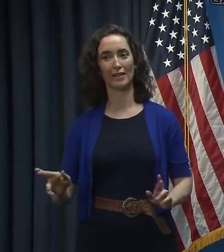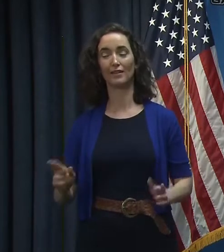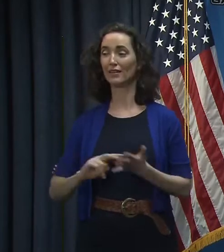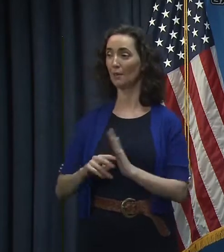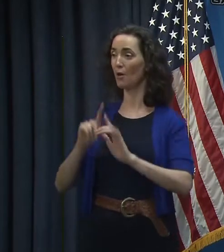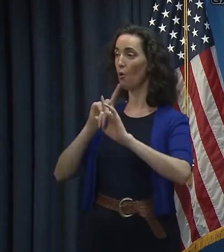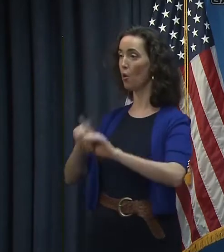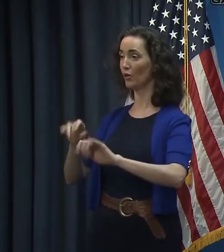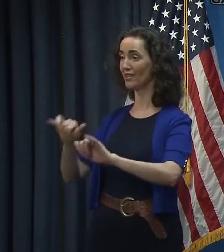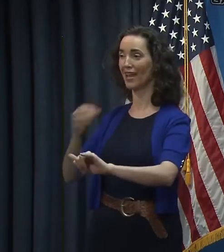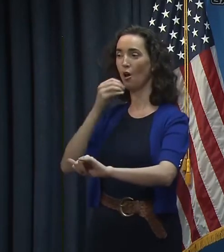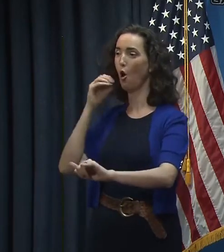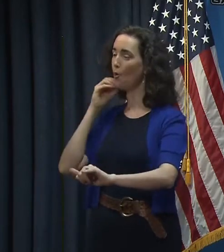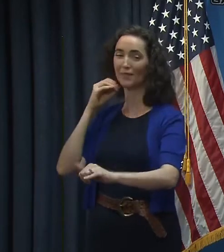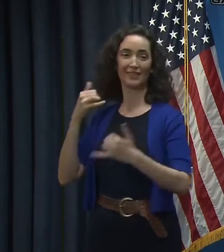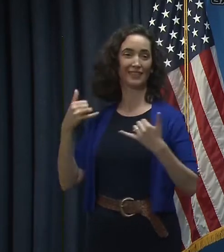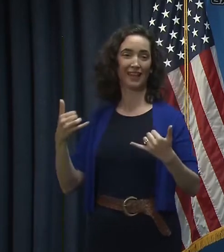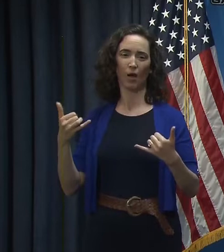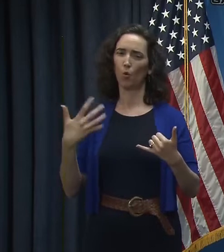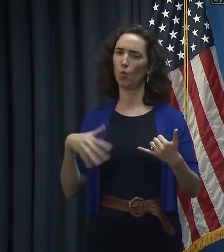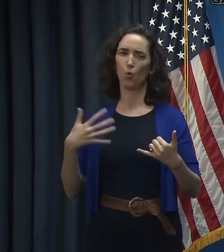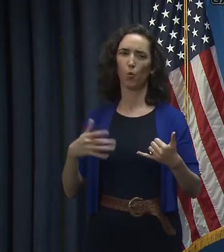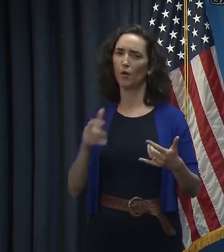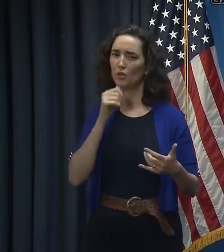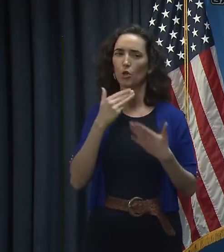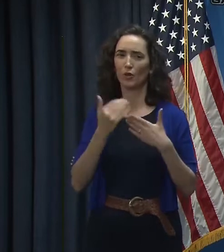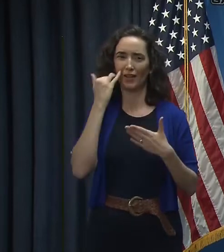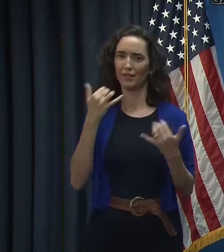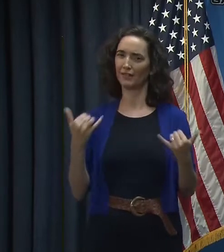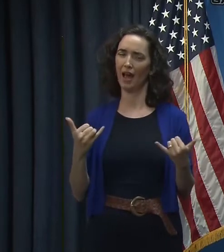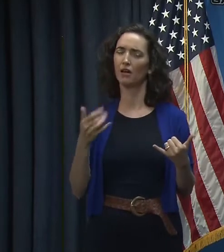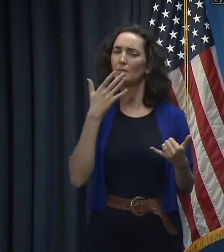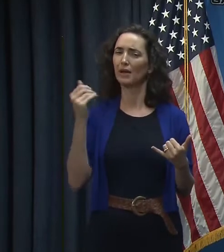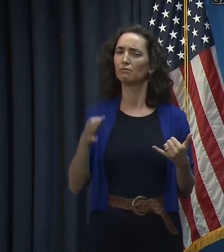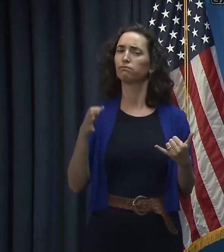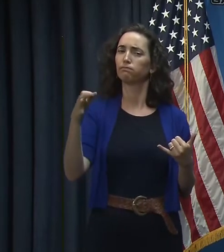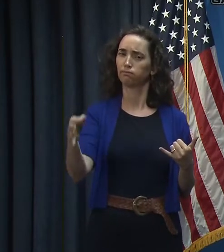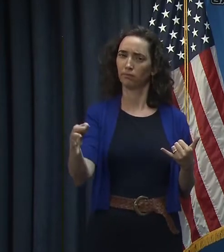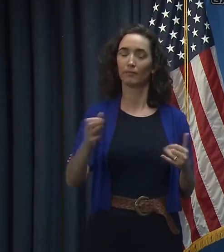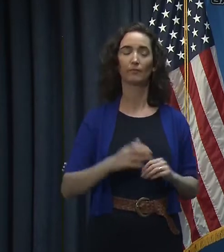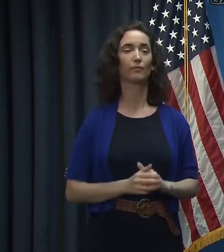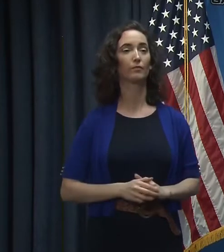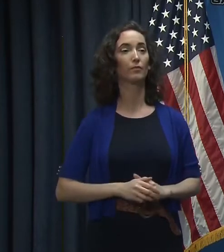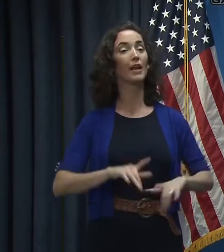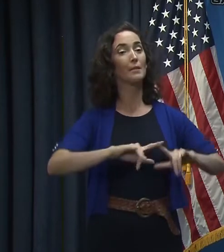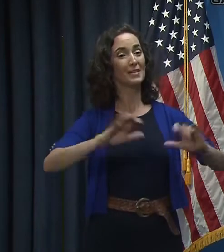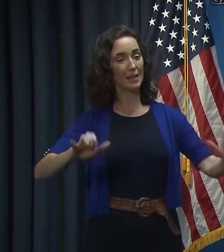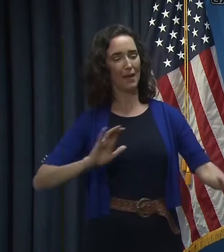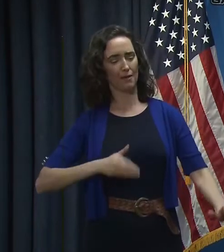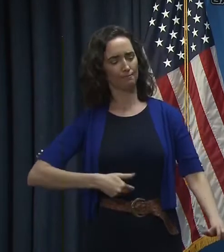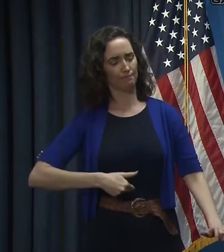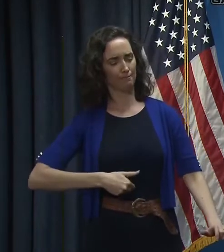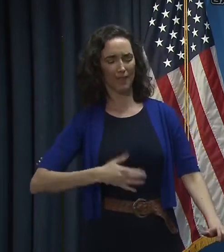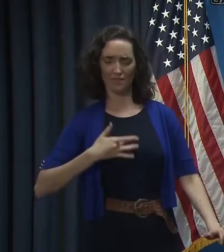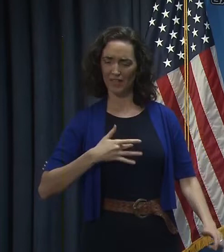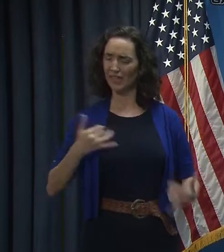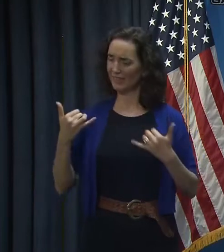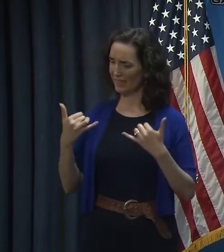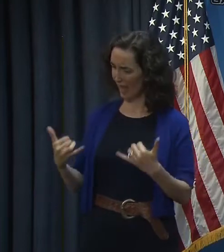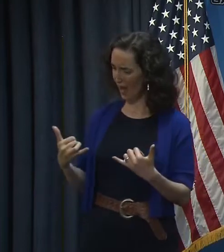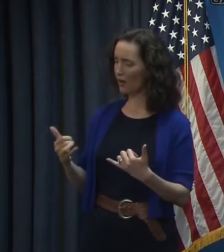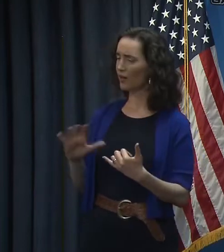stay-at-home restrictions at this time. I will also say, though, our feeling was that the measures that we are taking currently